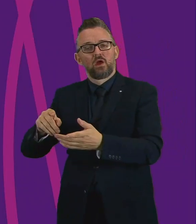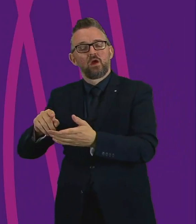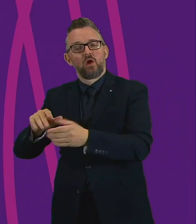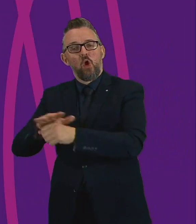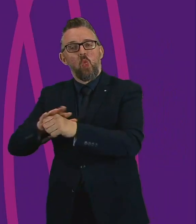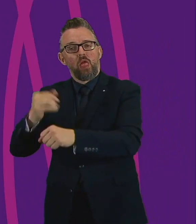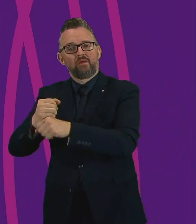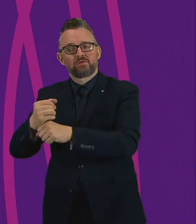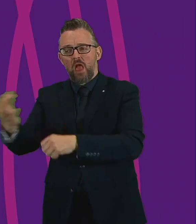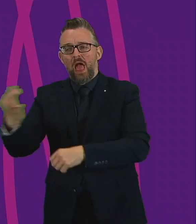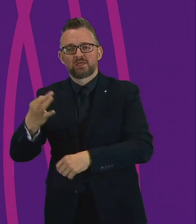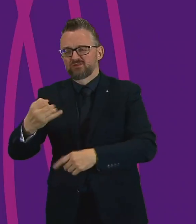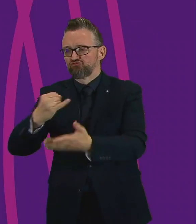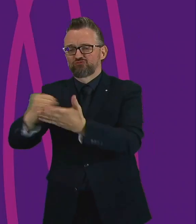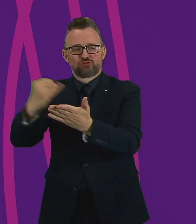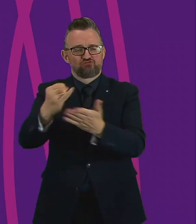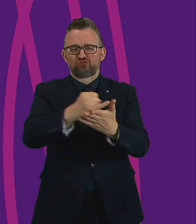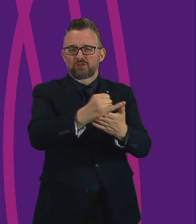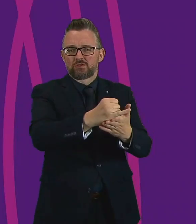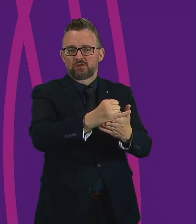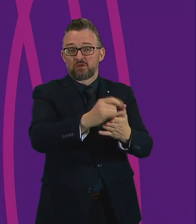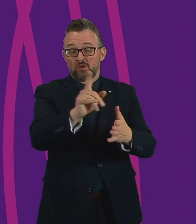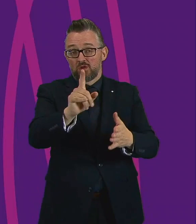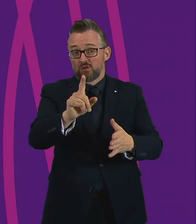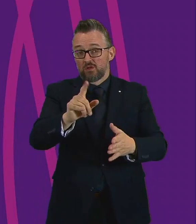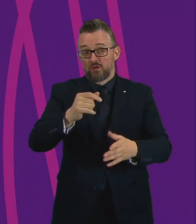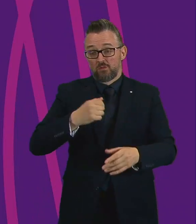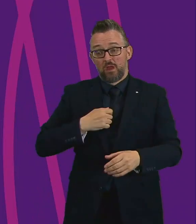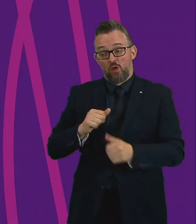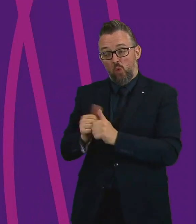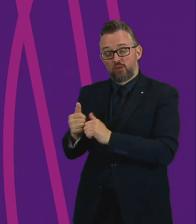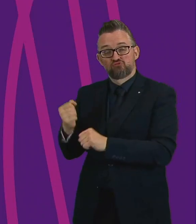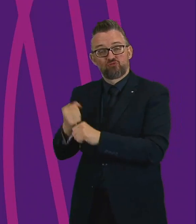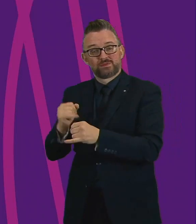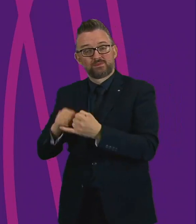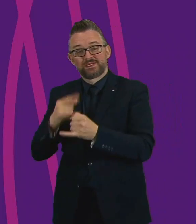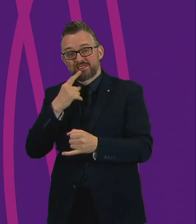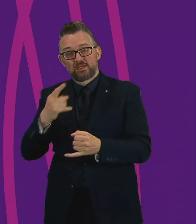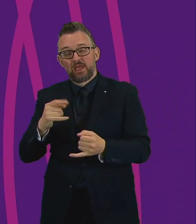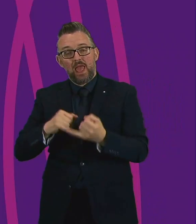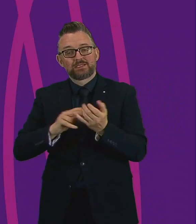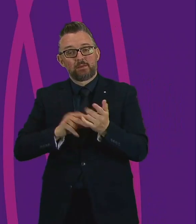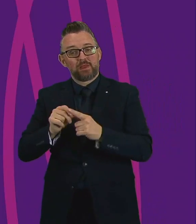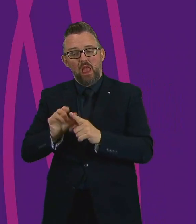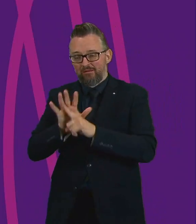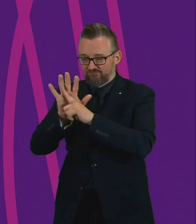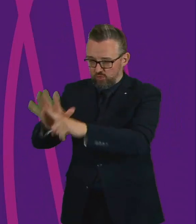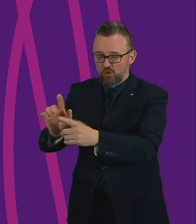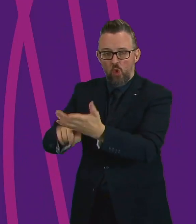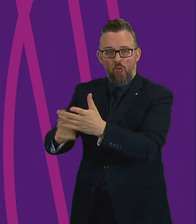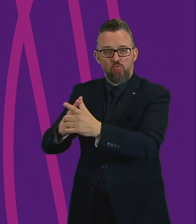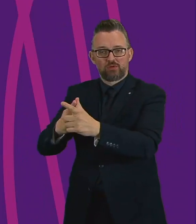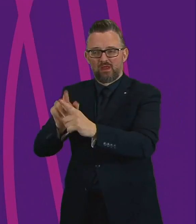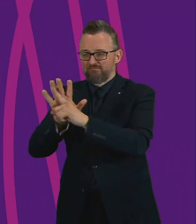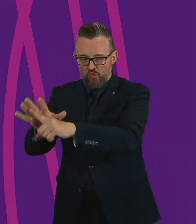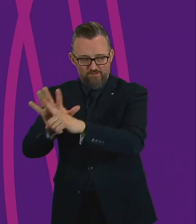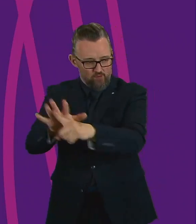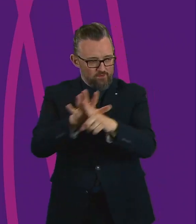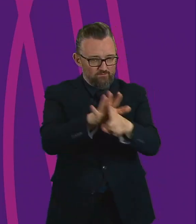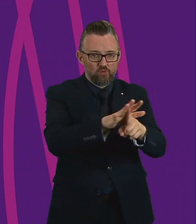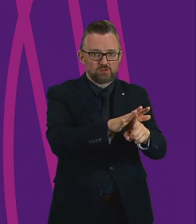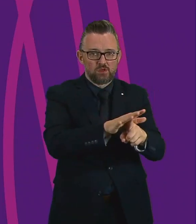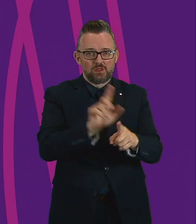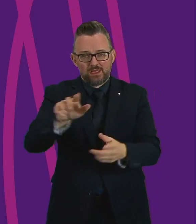from local government. Because, as my colleague Graham Simpson mentioned, the SNP are forcing local authorities across Scotland to